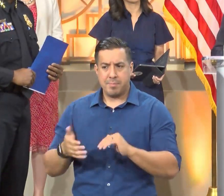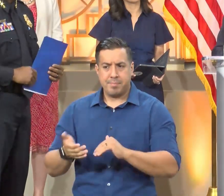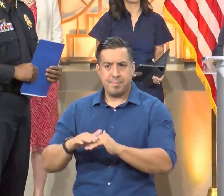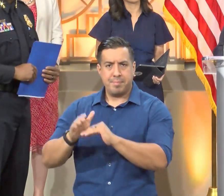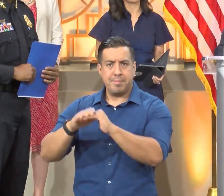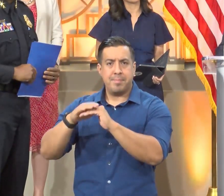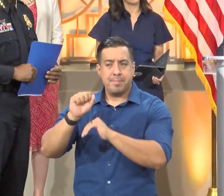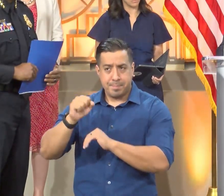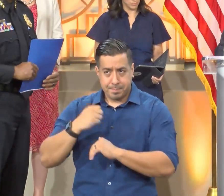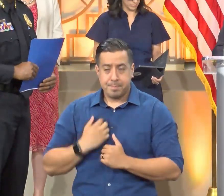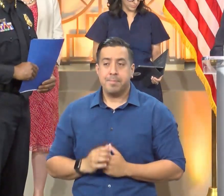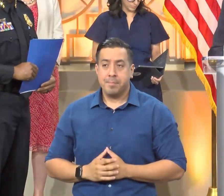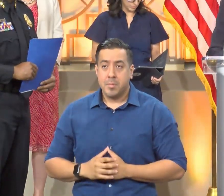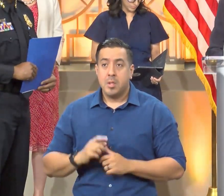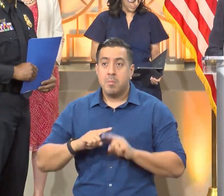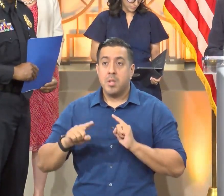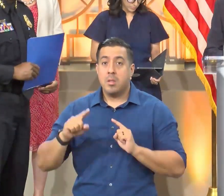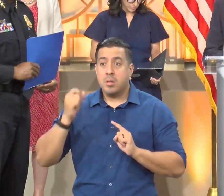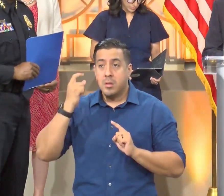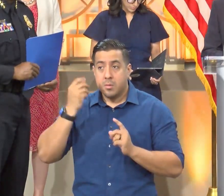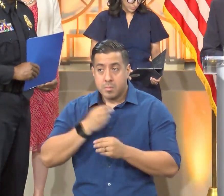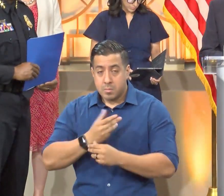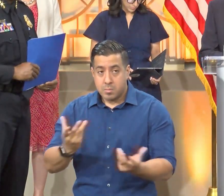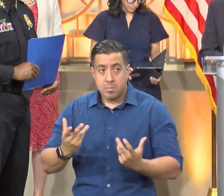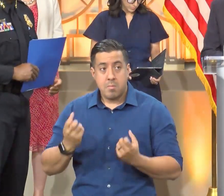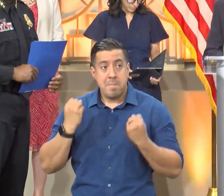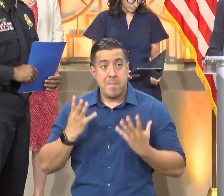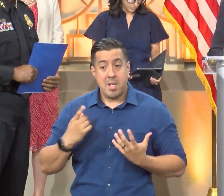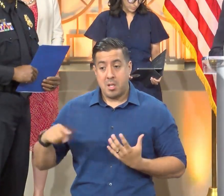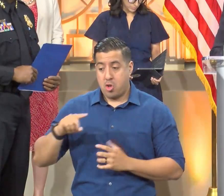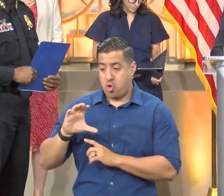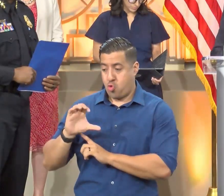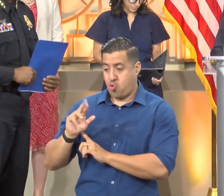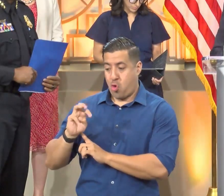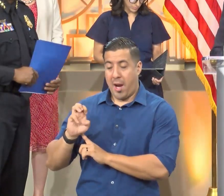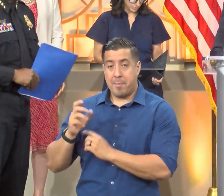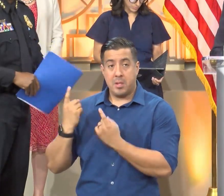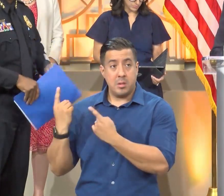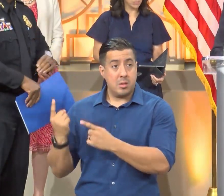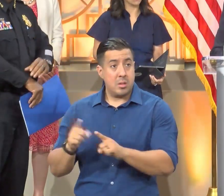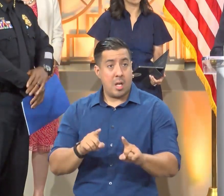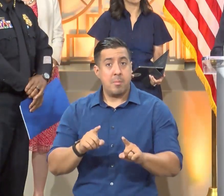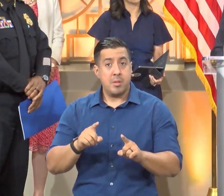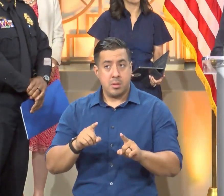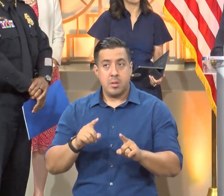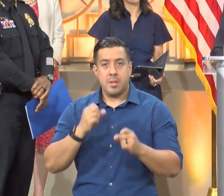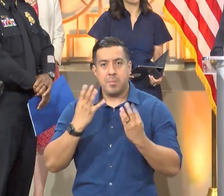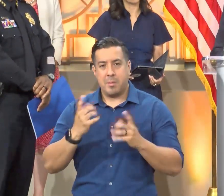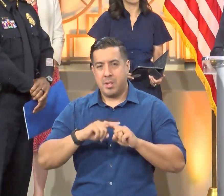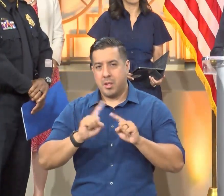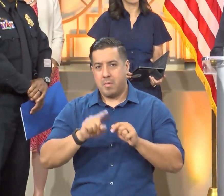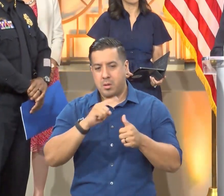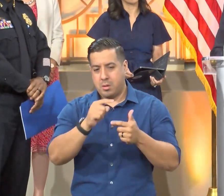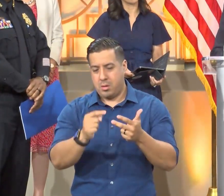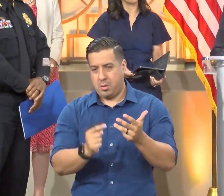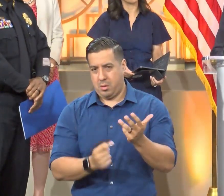is important for us all to note that many of these crimes are occurring in several